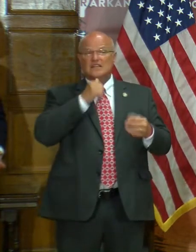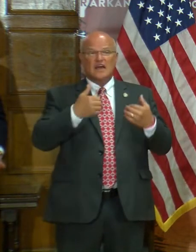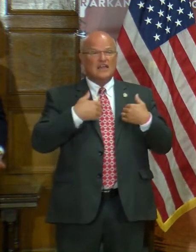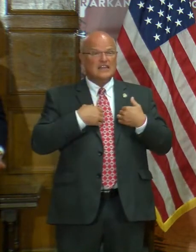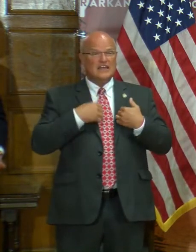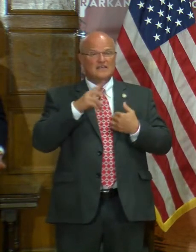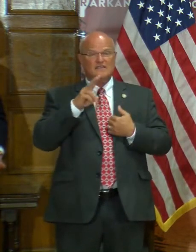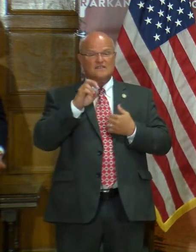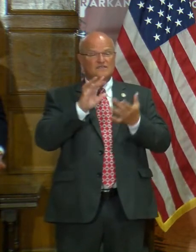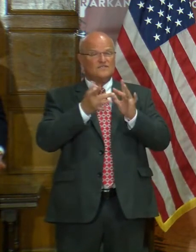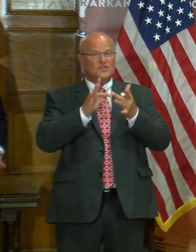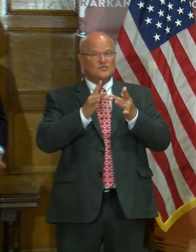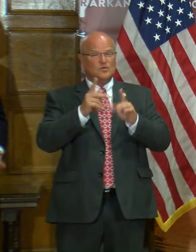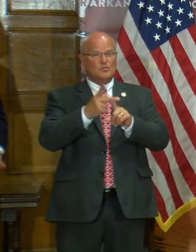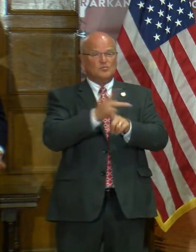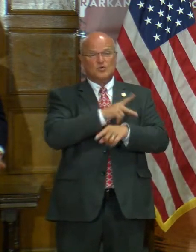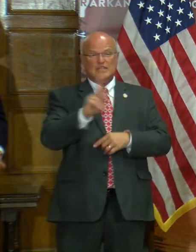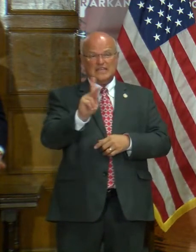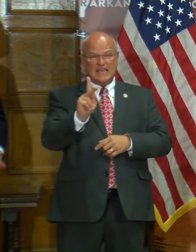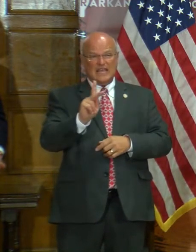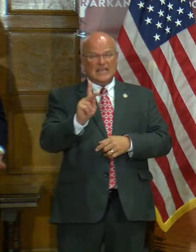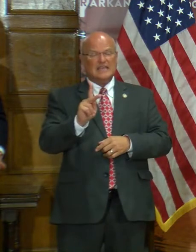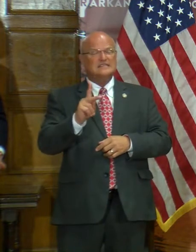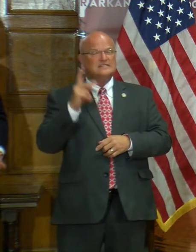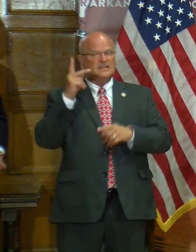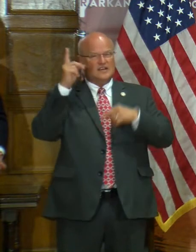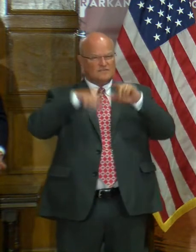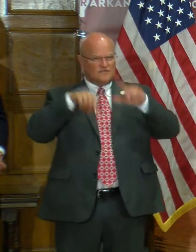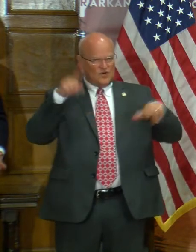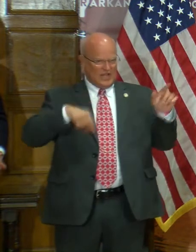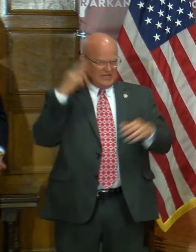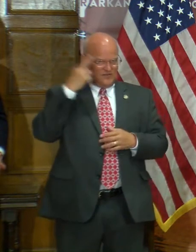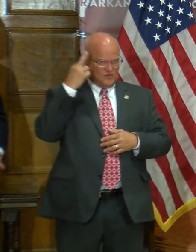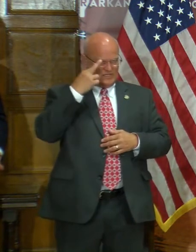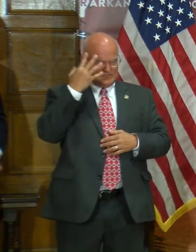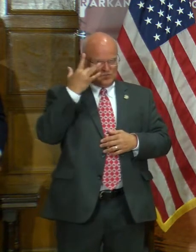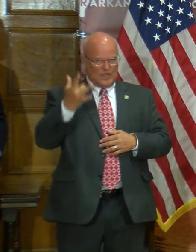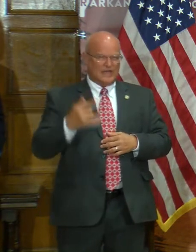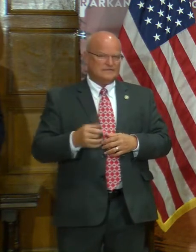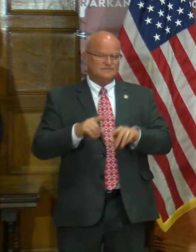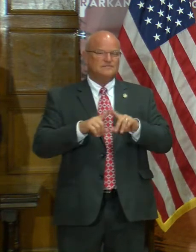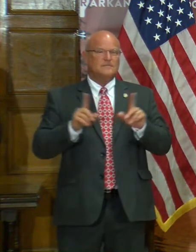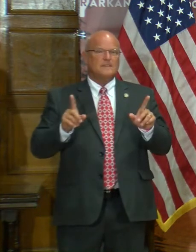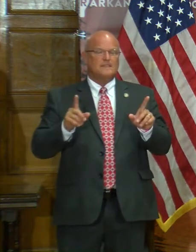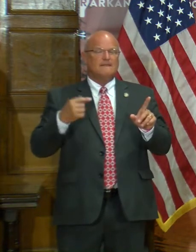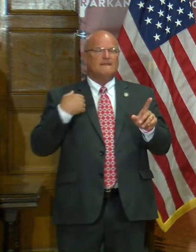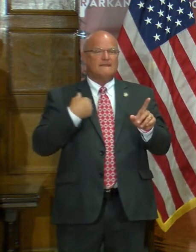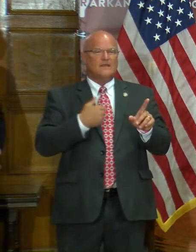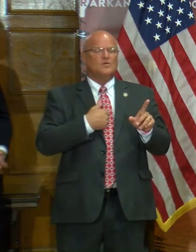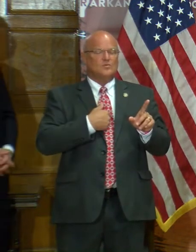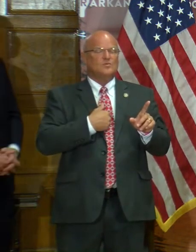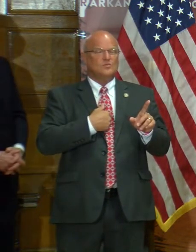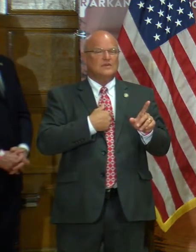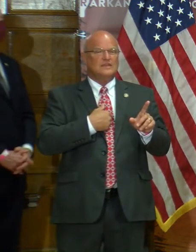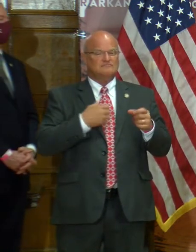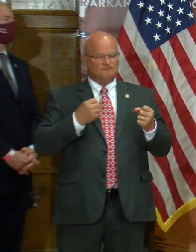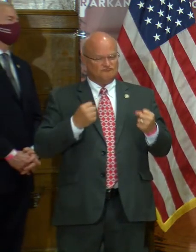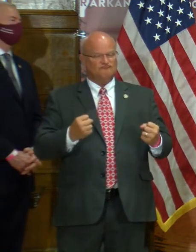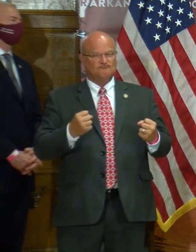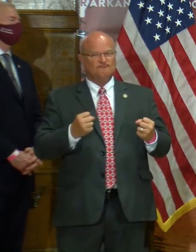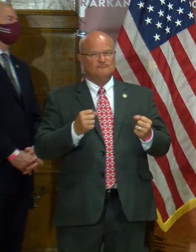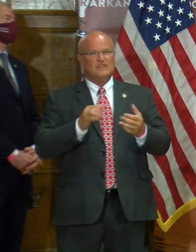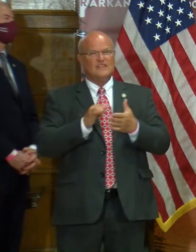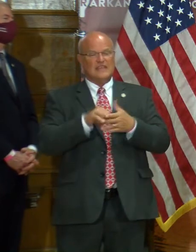have virtual pre-K is one that had a variety of reasons behind it. But we feel strongly